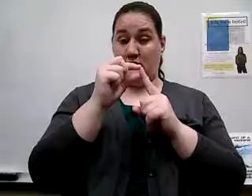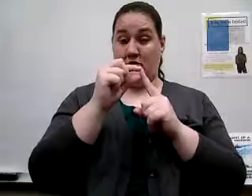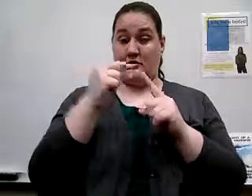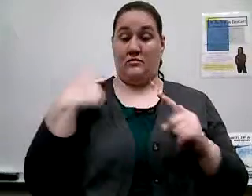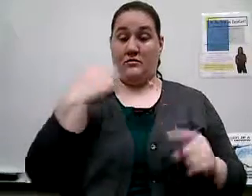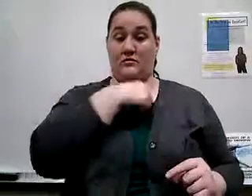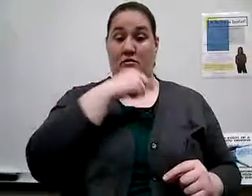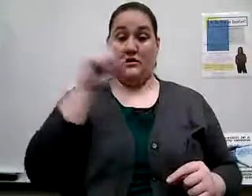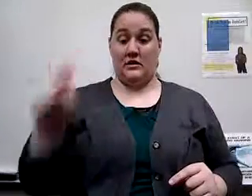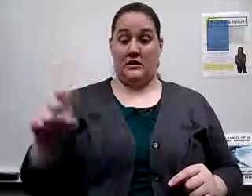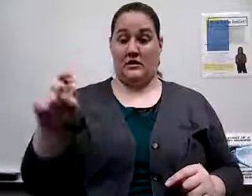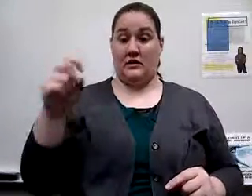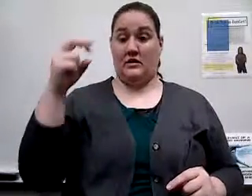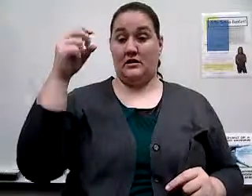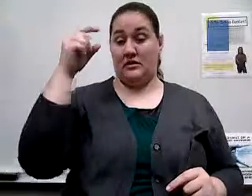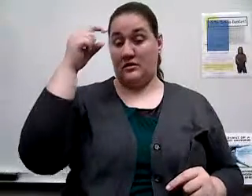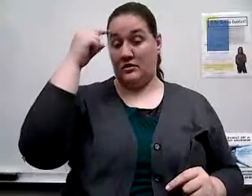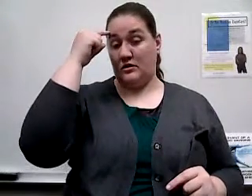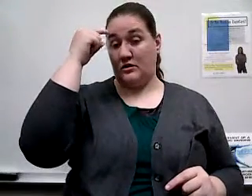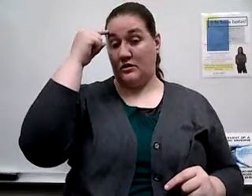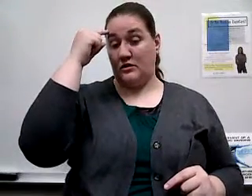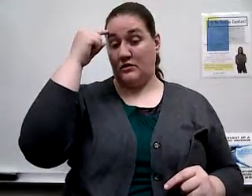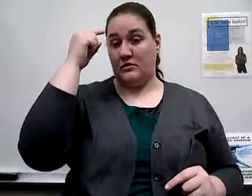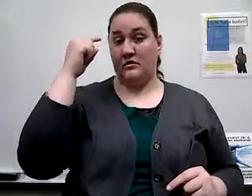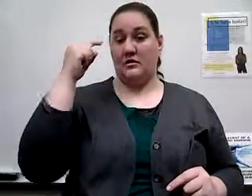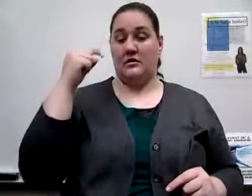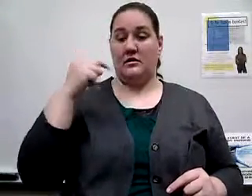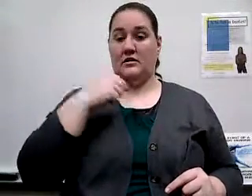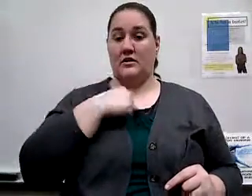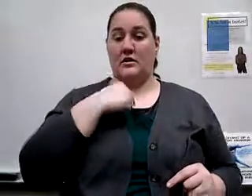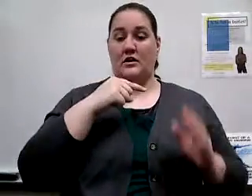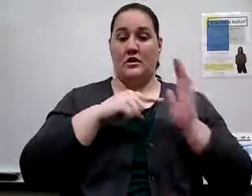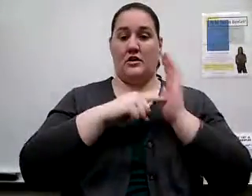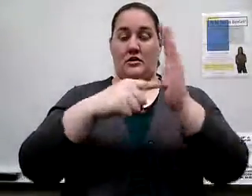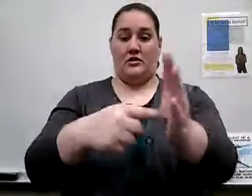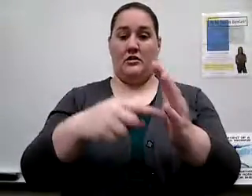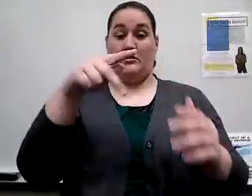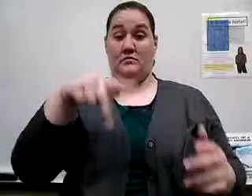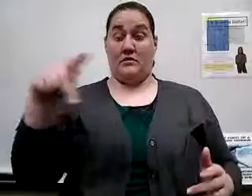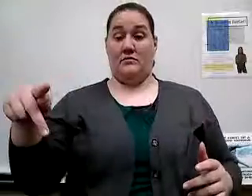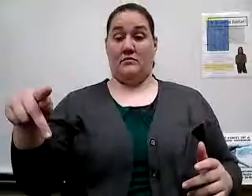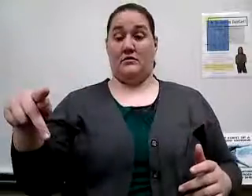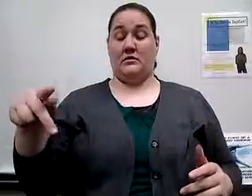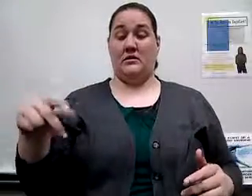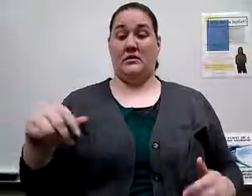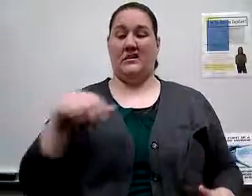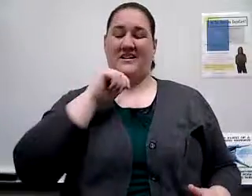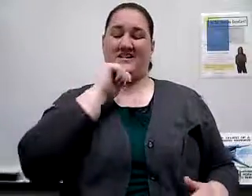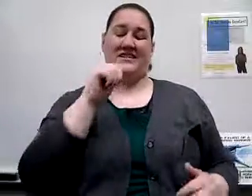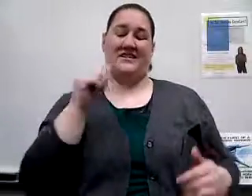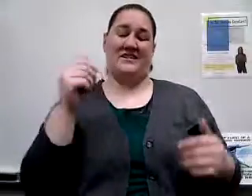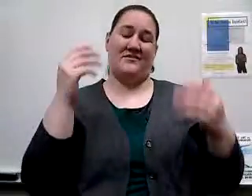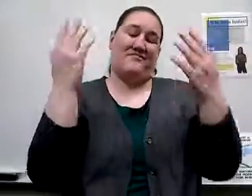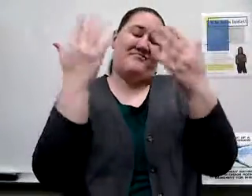So what I've got is a presentation here, a PowerPoint. We're going to put it up here. It's not real dark because of the light, but you should be able to see